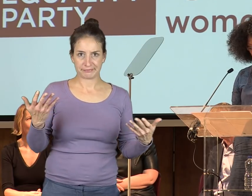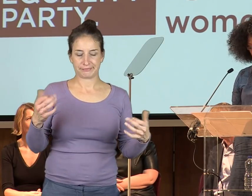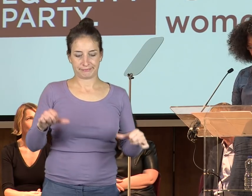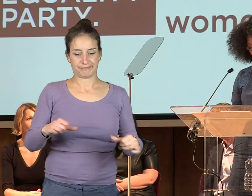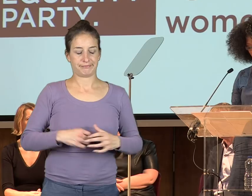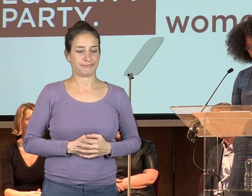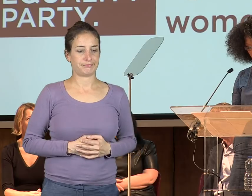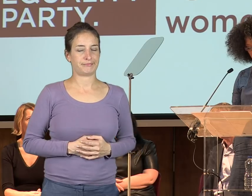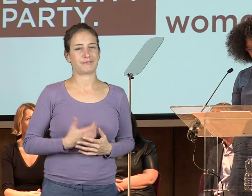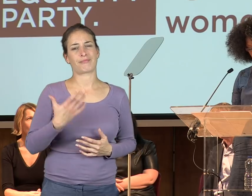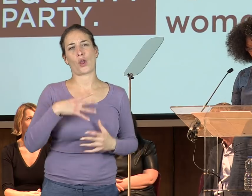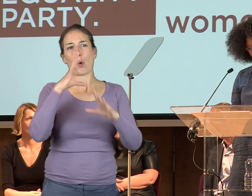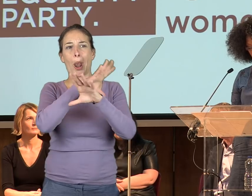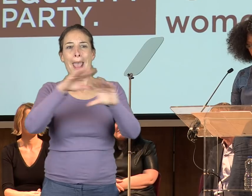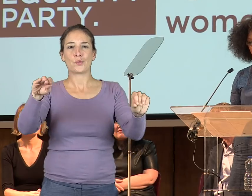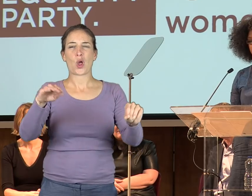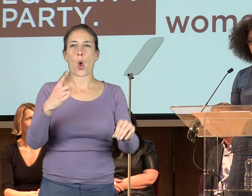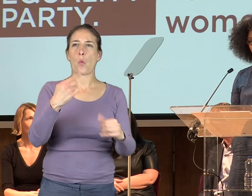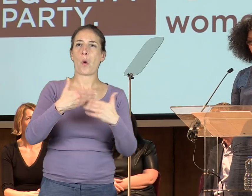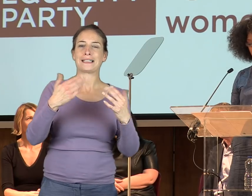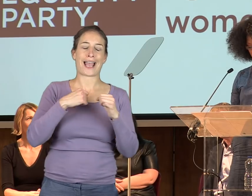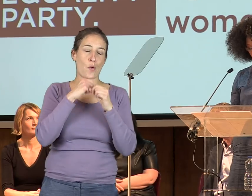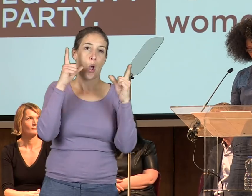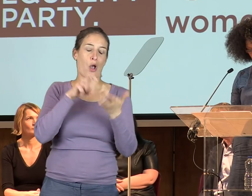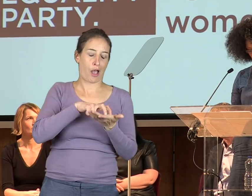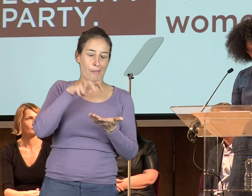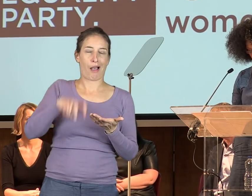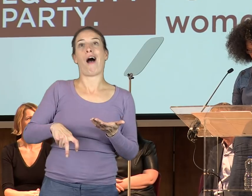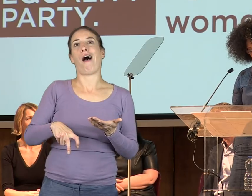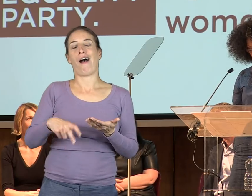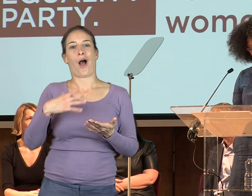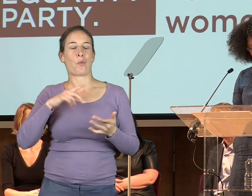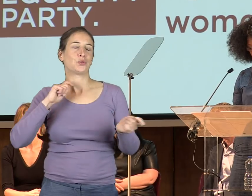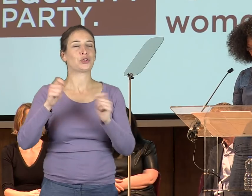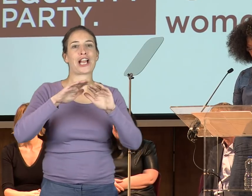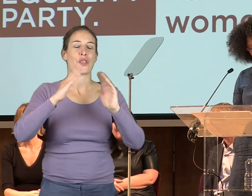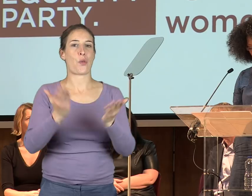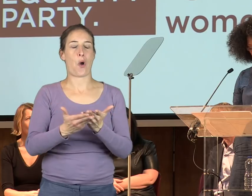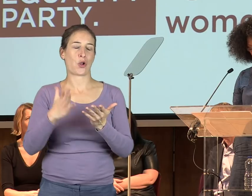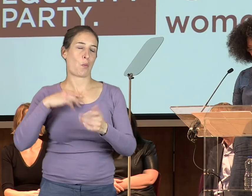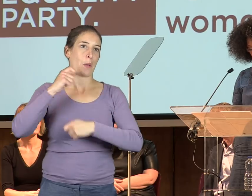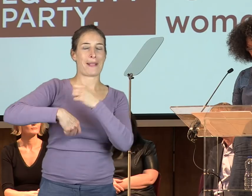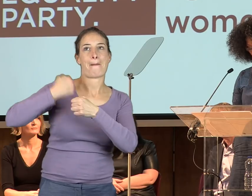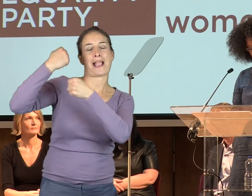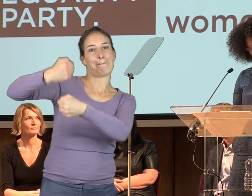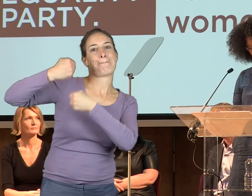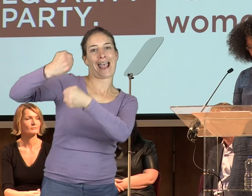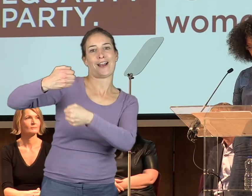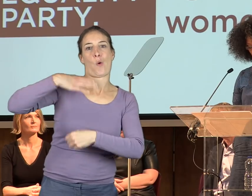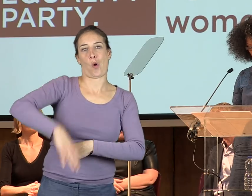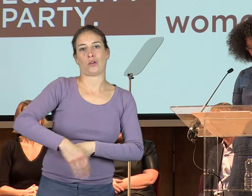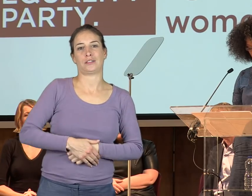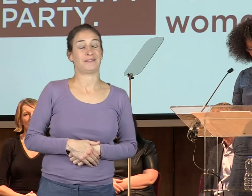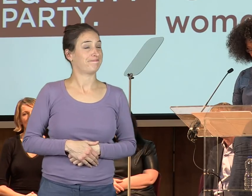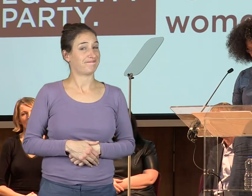I wish I could say that I woke up one day and thought I really wanted to change the world and become a campaigner. But ultimately, I came face to face too often with